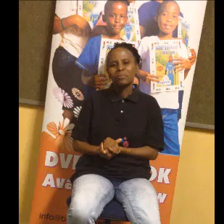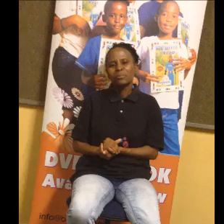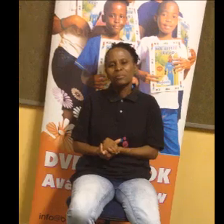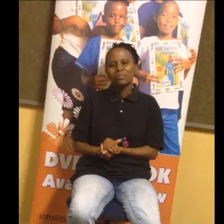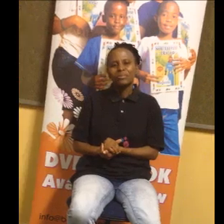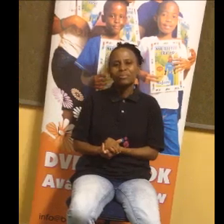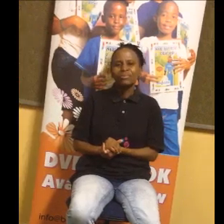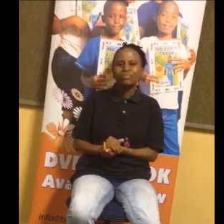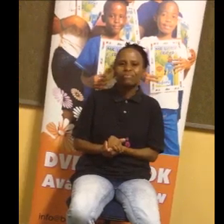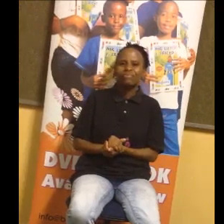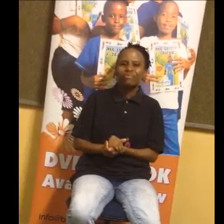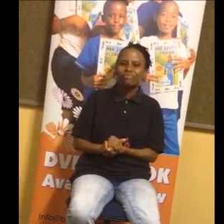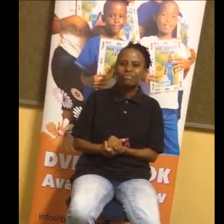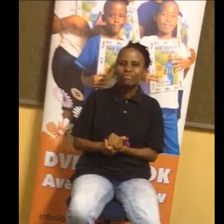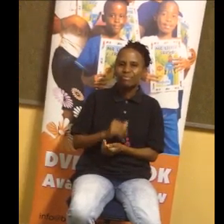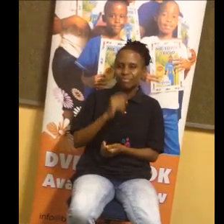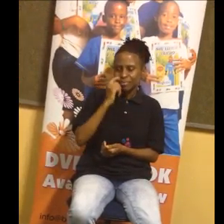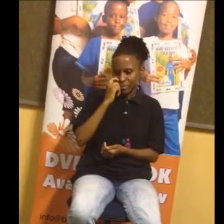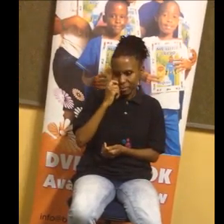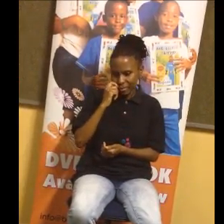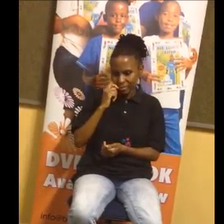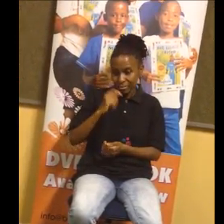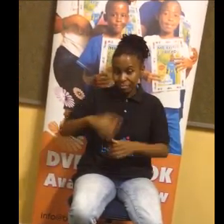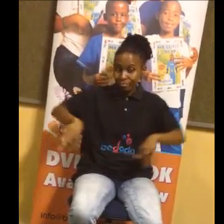Recycling bins always have this symbol on them.